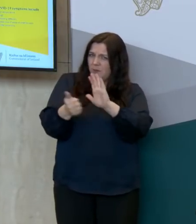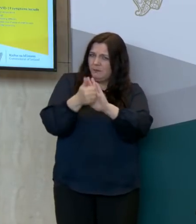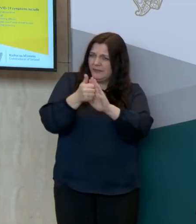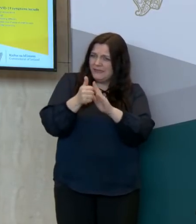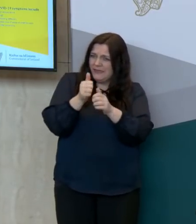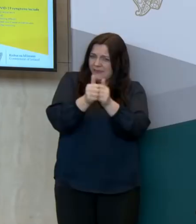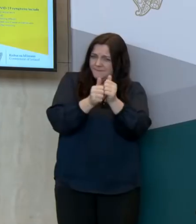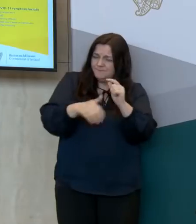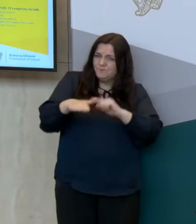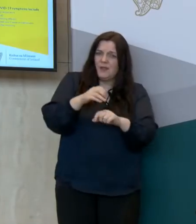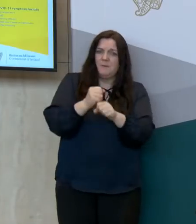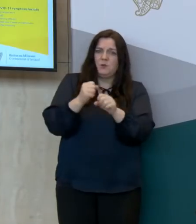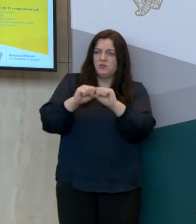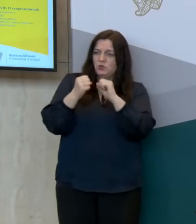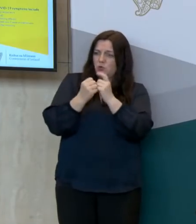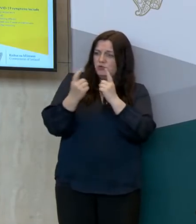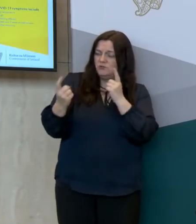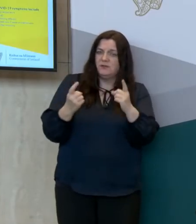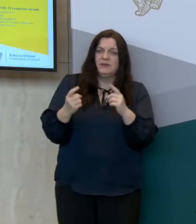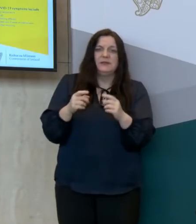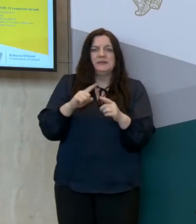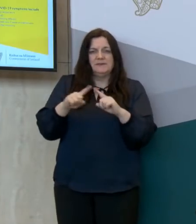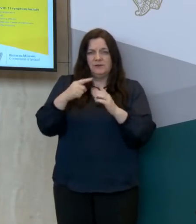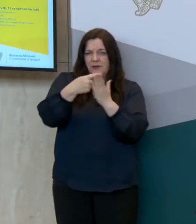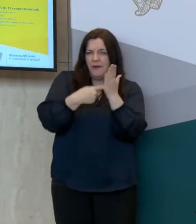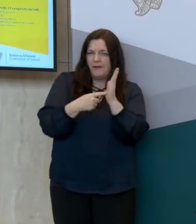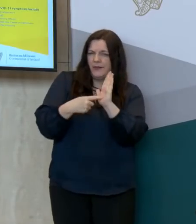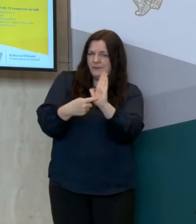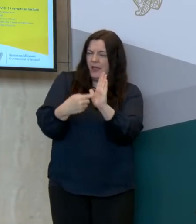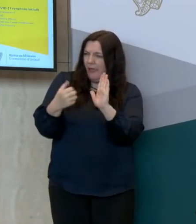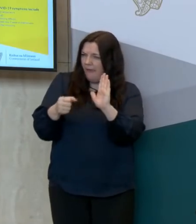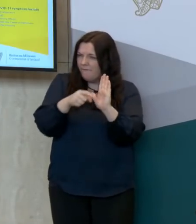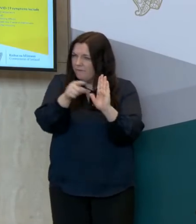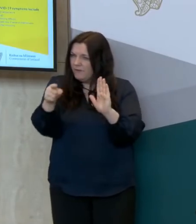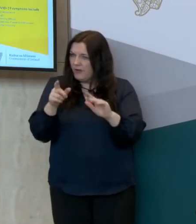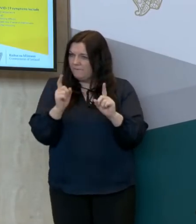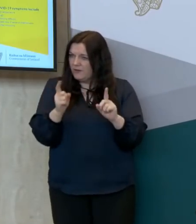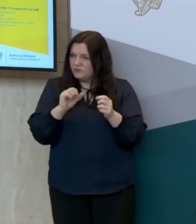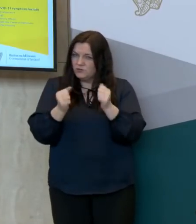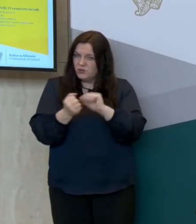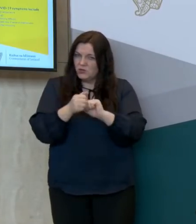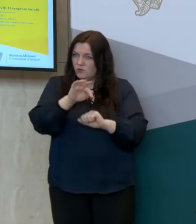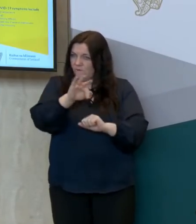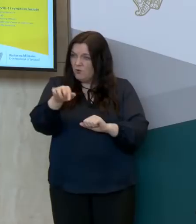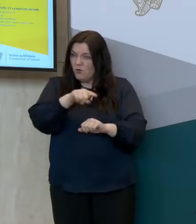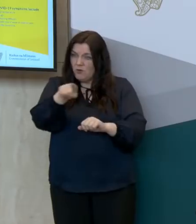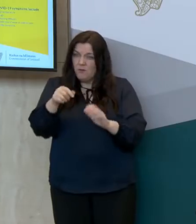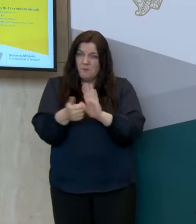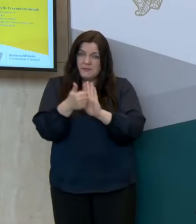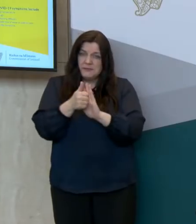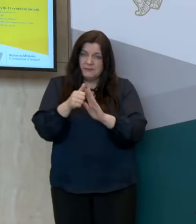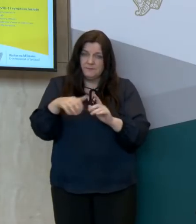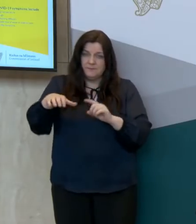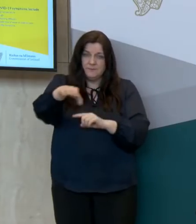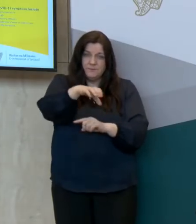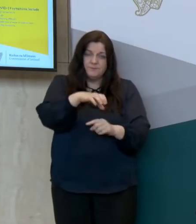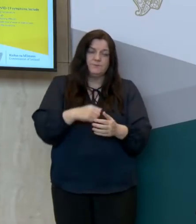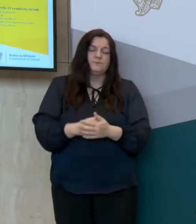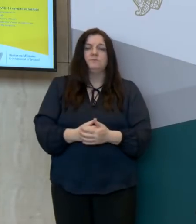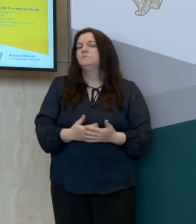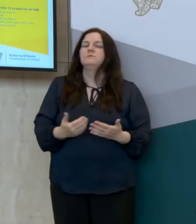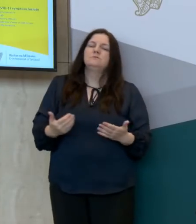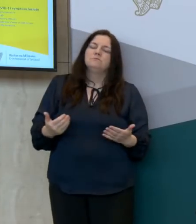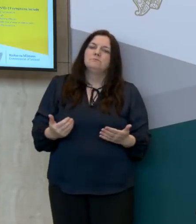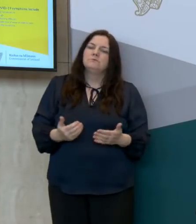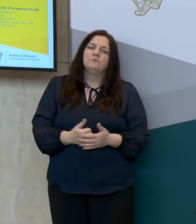about social distancing and measures that we have in place, specific advice changing for construction sites? So